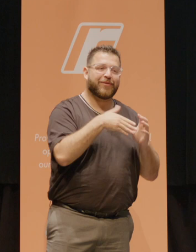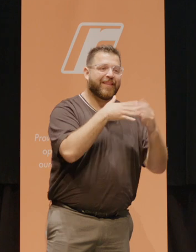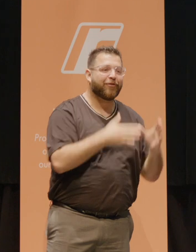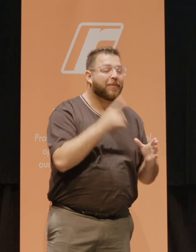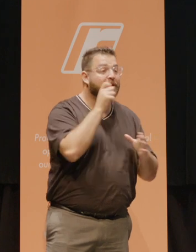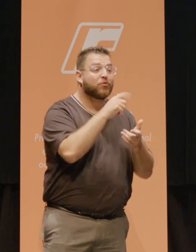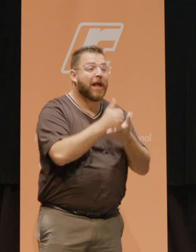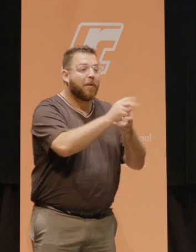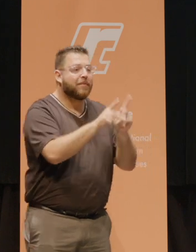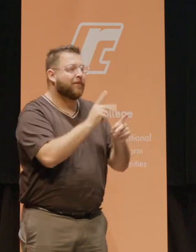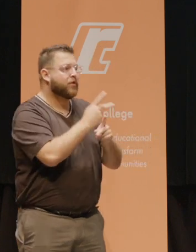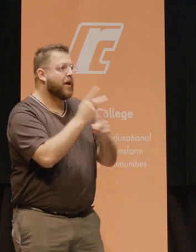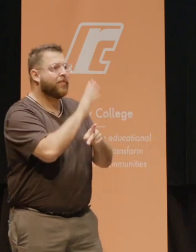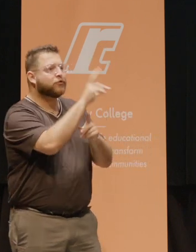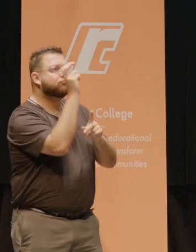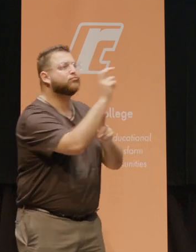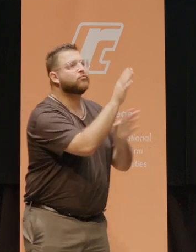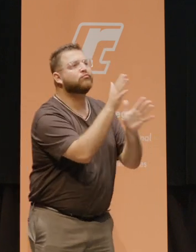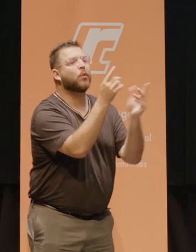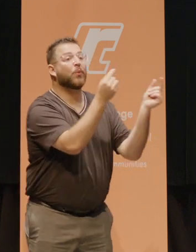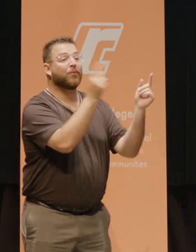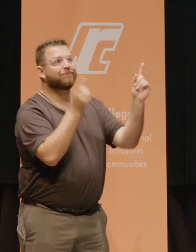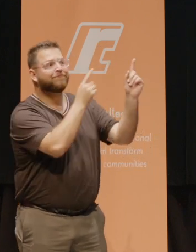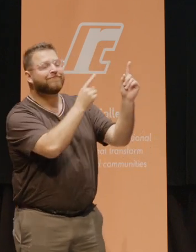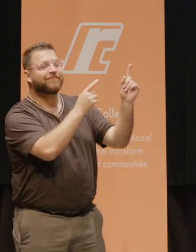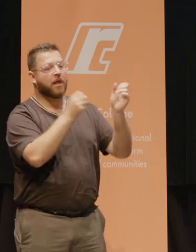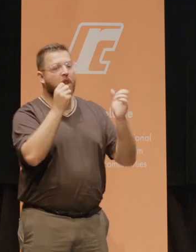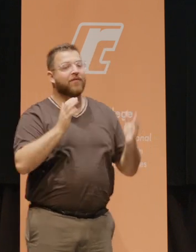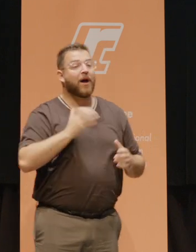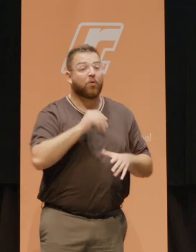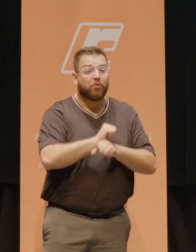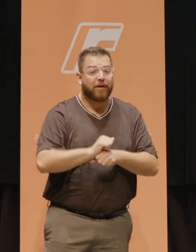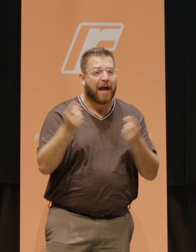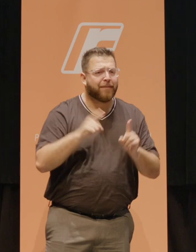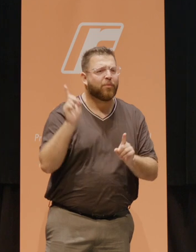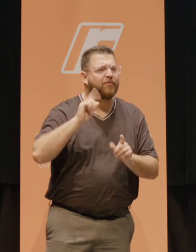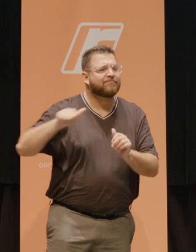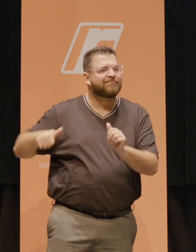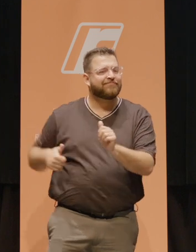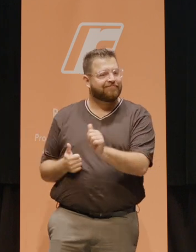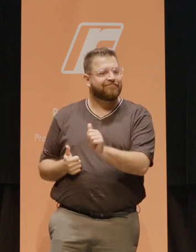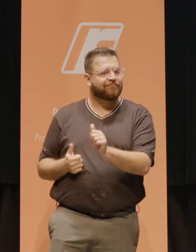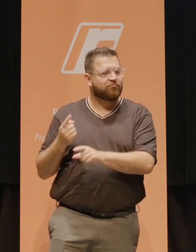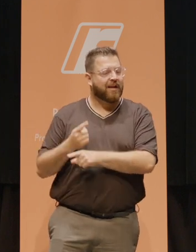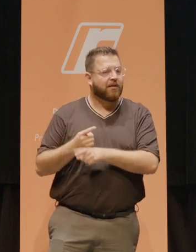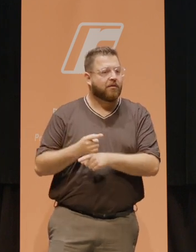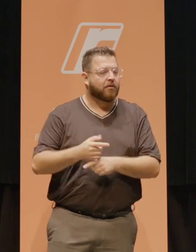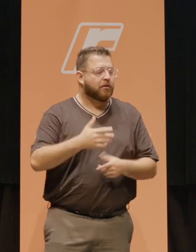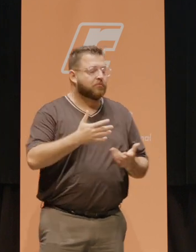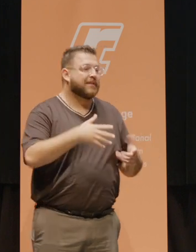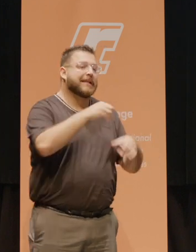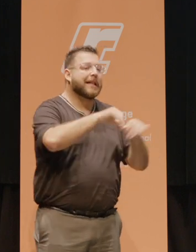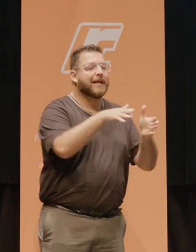path. And when I think about this, right, a lot of our work is done in silos, right? A lot of times, things that are going on inside our classroom,